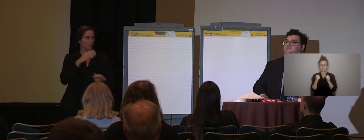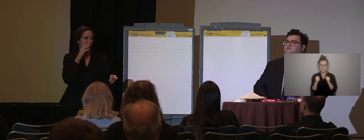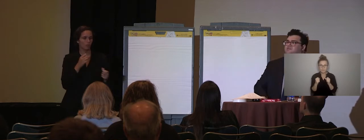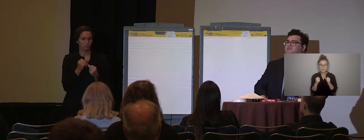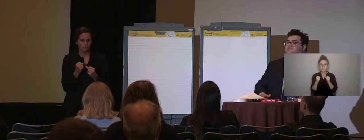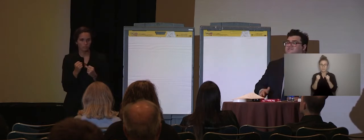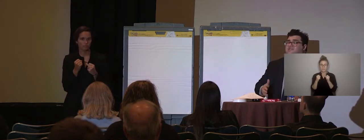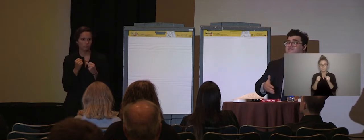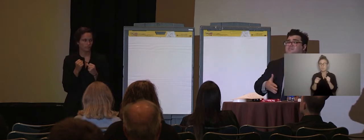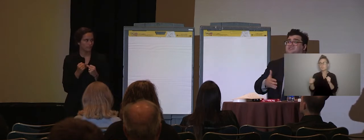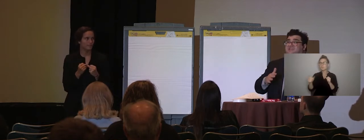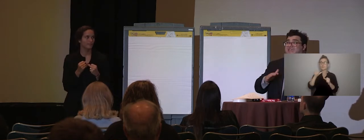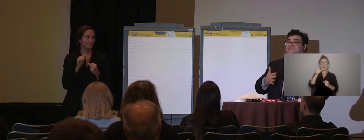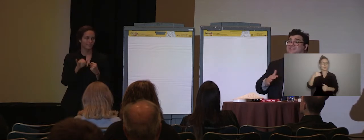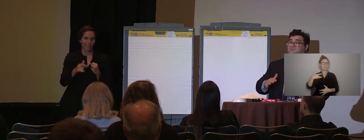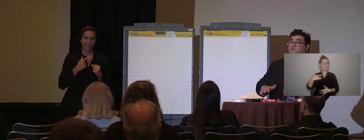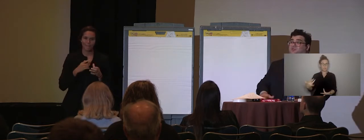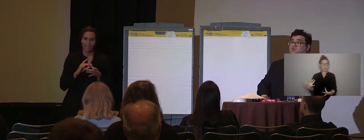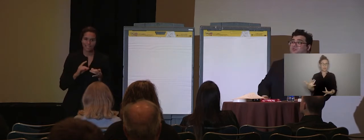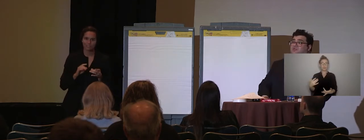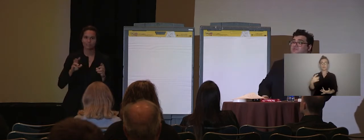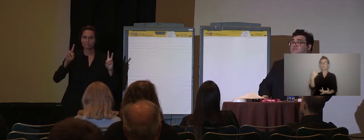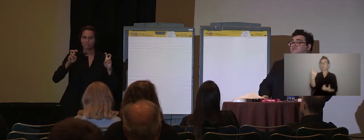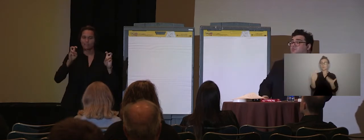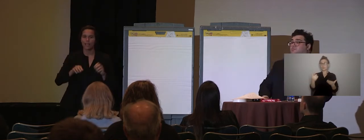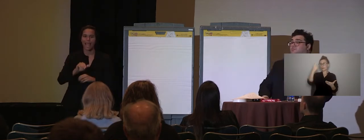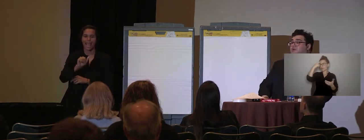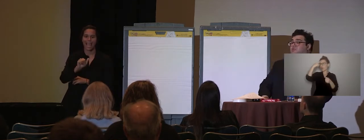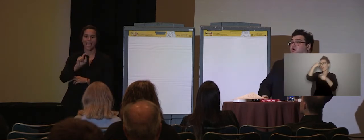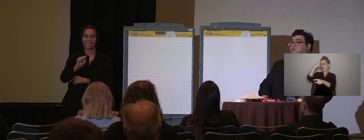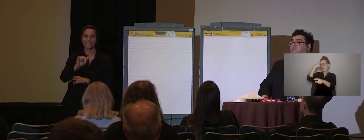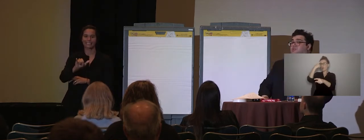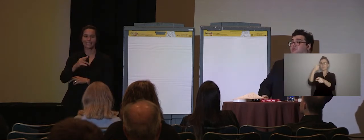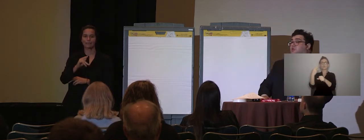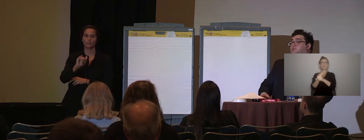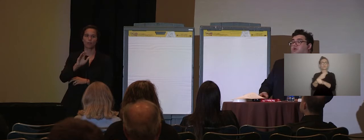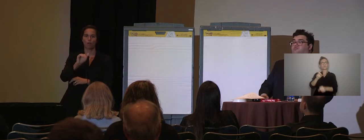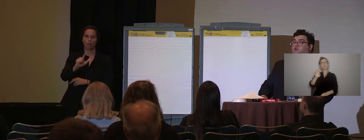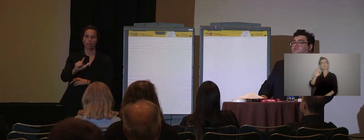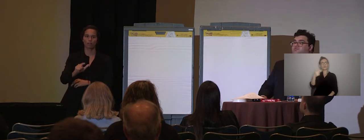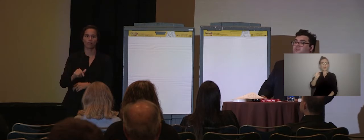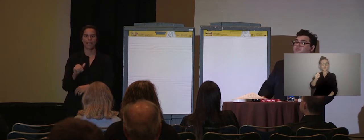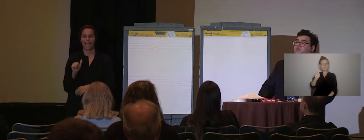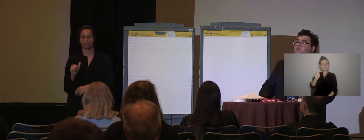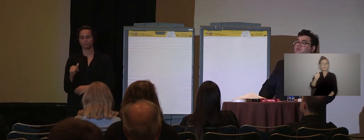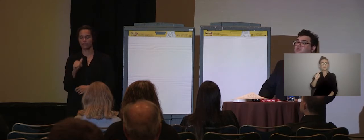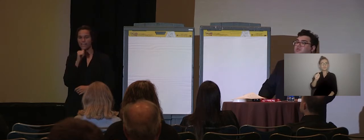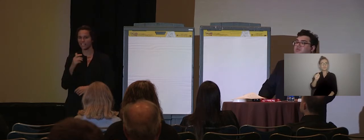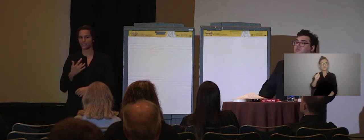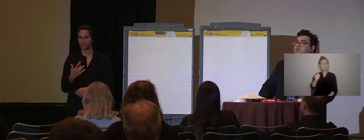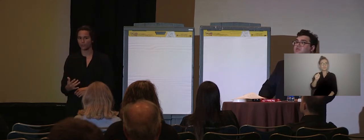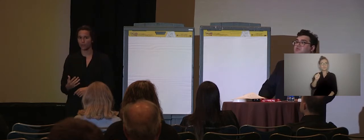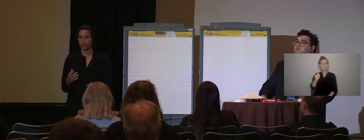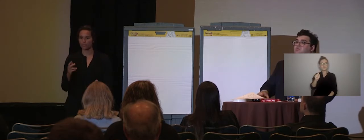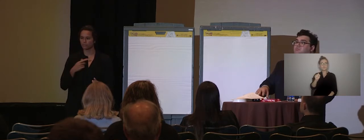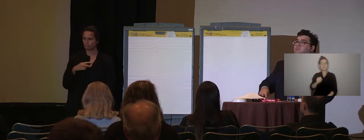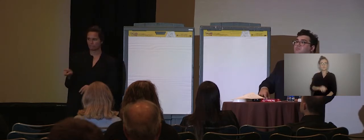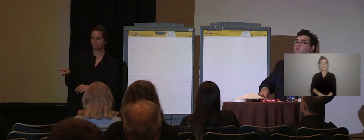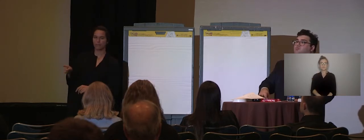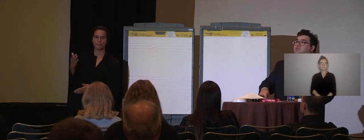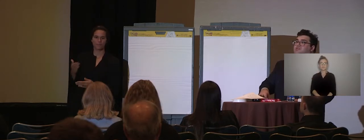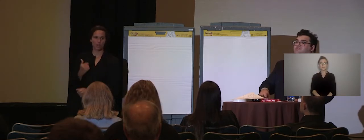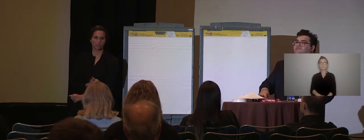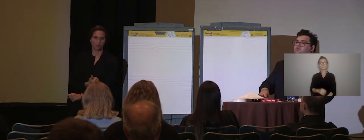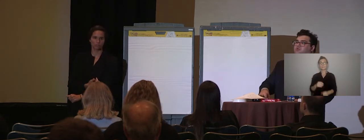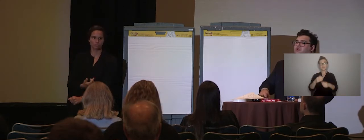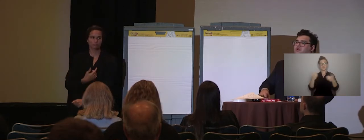place. That's, as I mentioned, atypical. So someone might call in thinking, oh, they're on drugs or something. And then